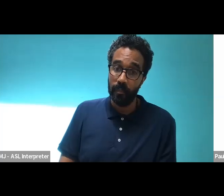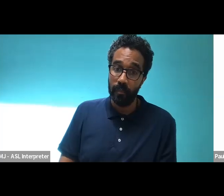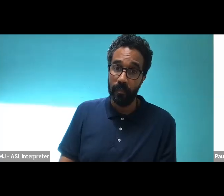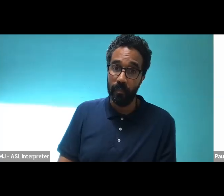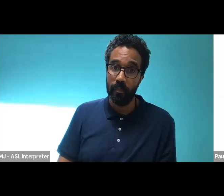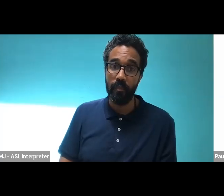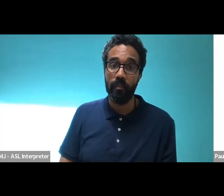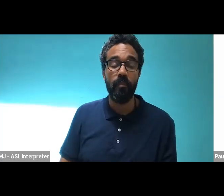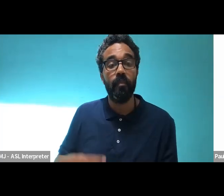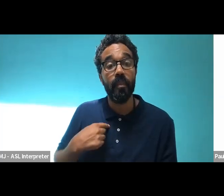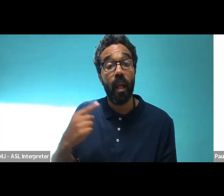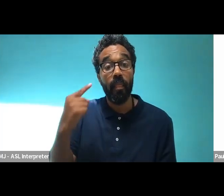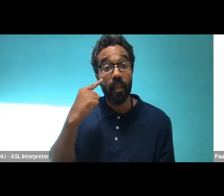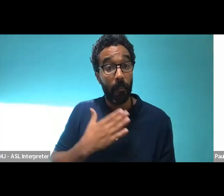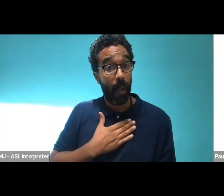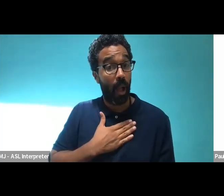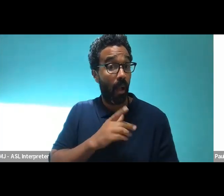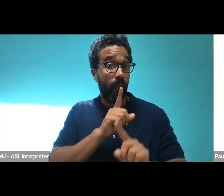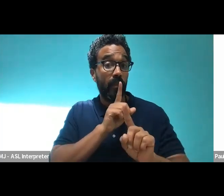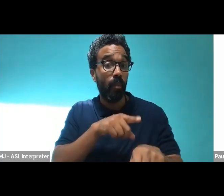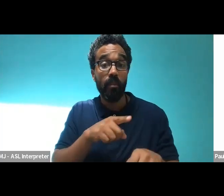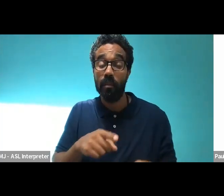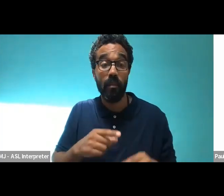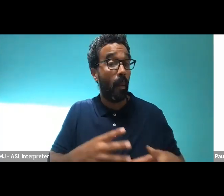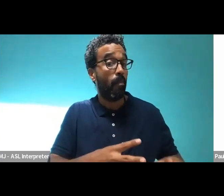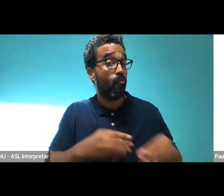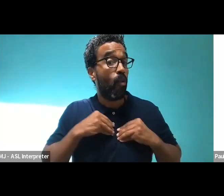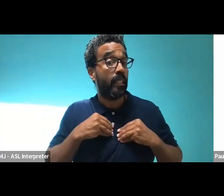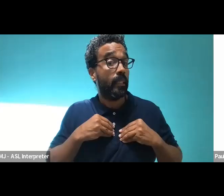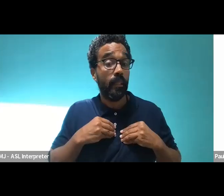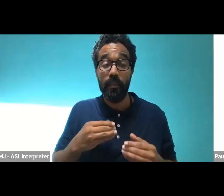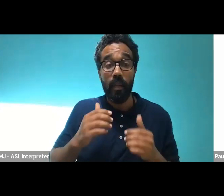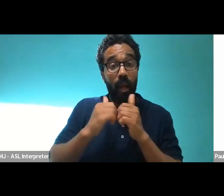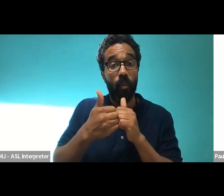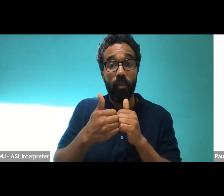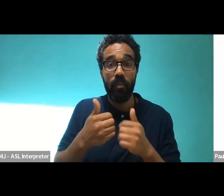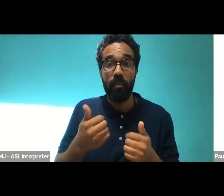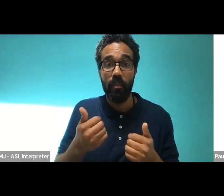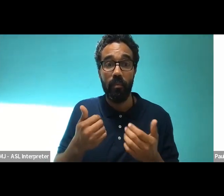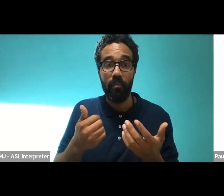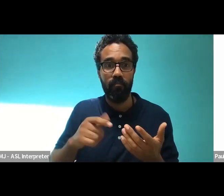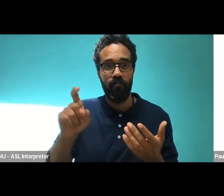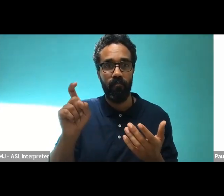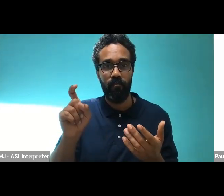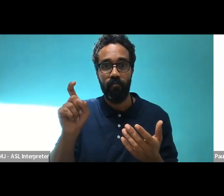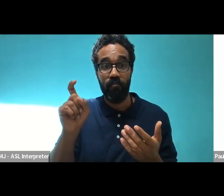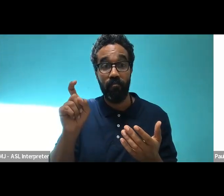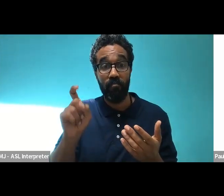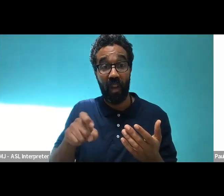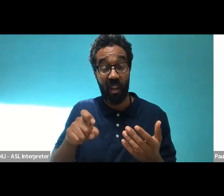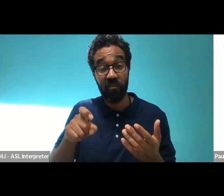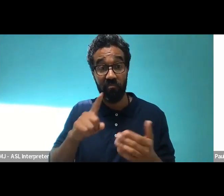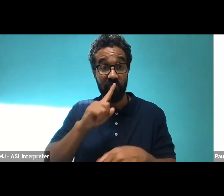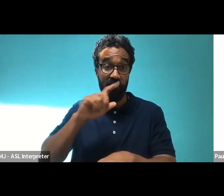I think that my response would be you embrace it by really realizing who's in control,